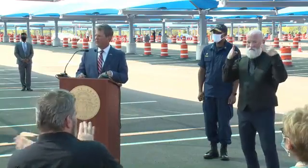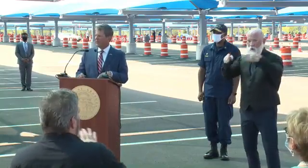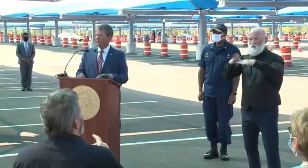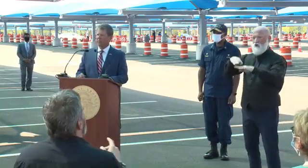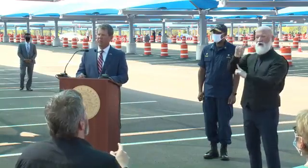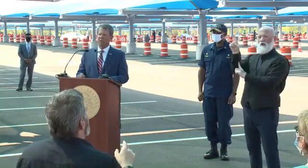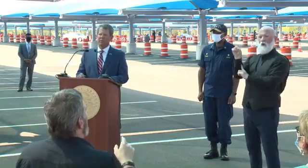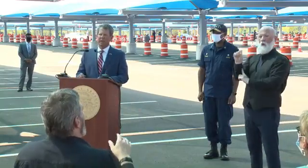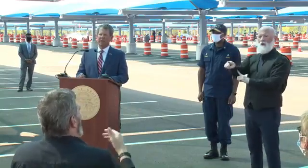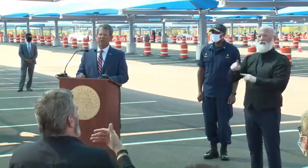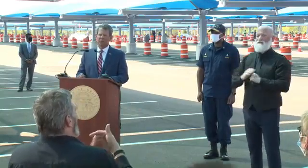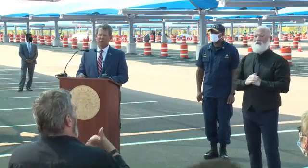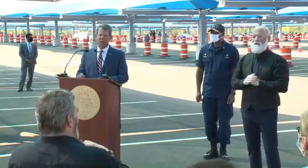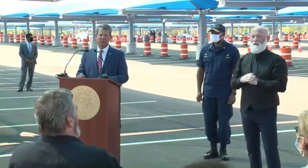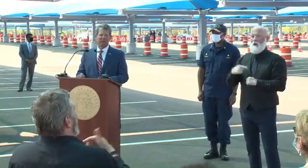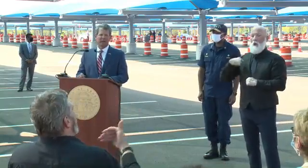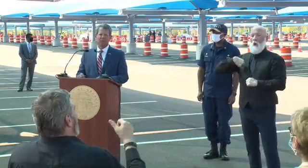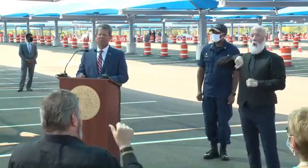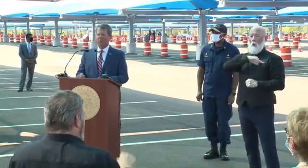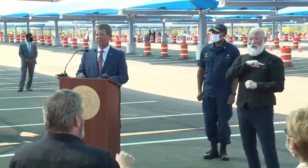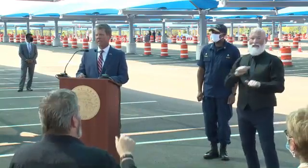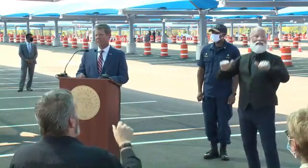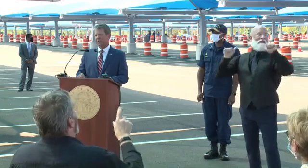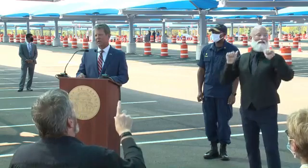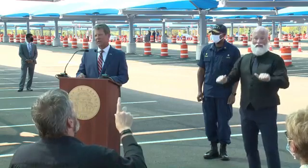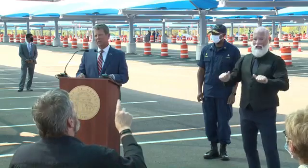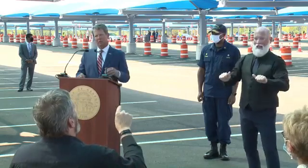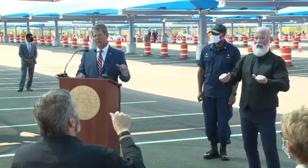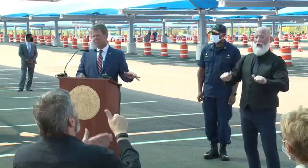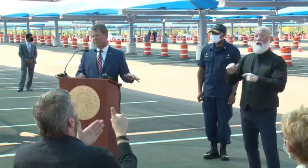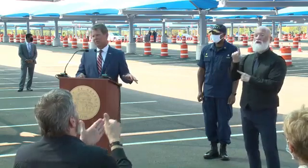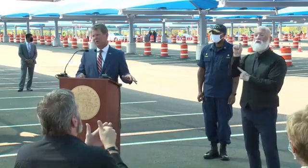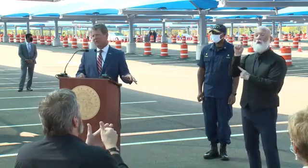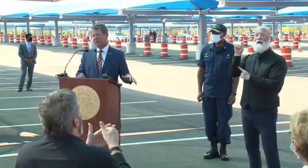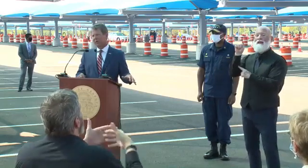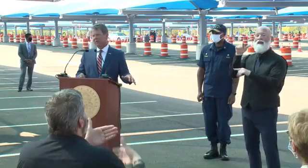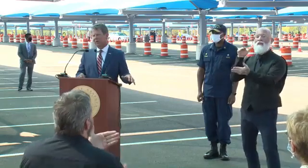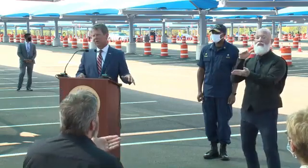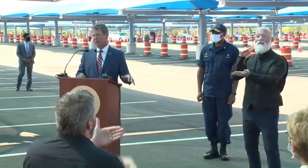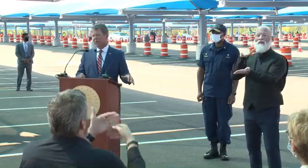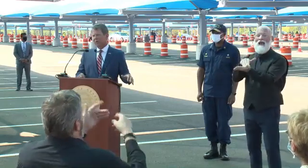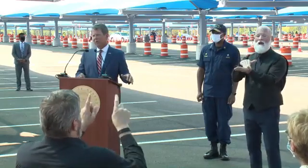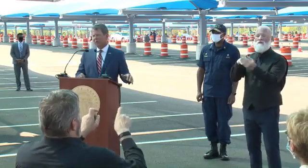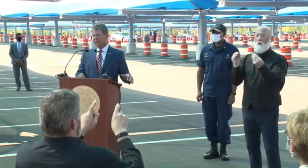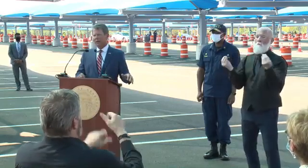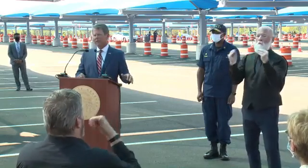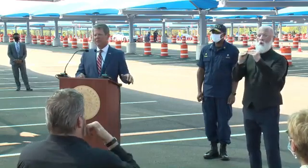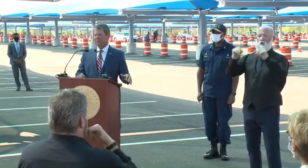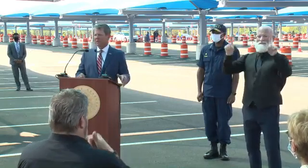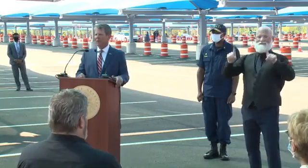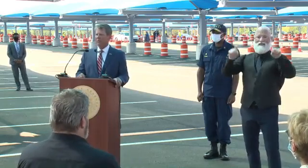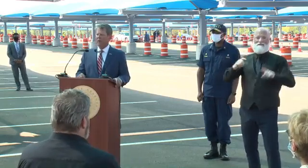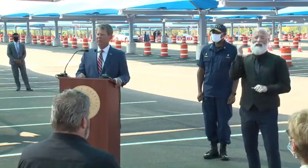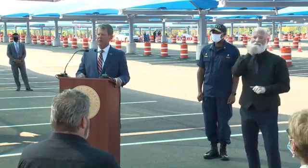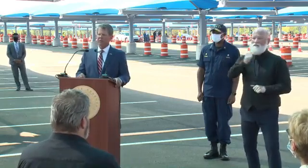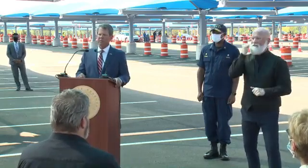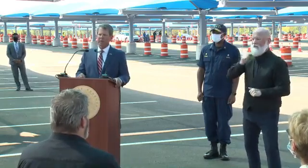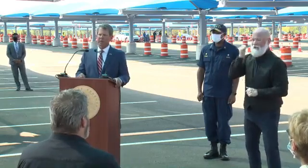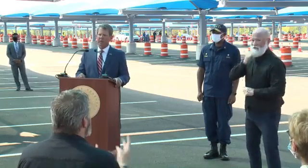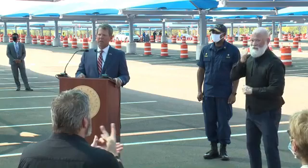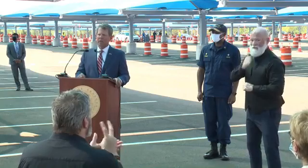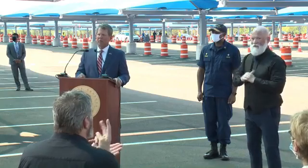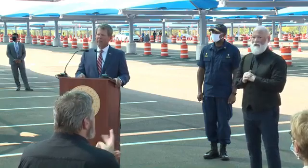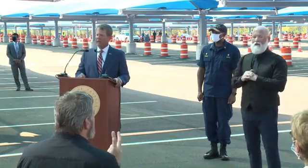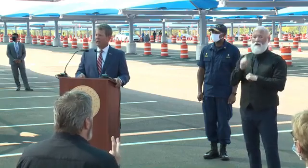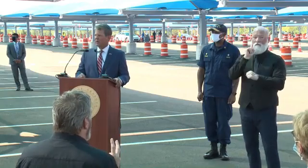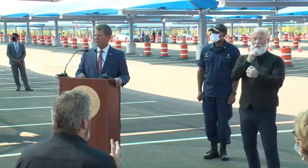good day, we have the ability now to do 20,000 more tests a day. If you remember, just a couple of weeks ago, Dr. Toomey and I were both